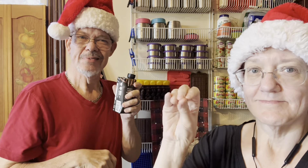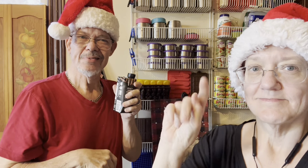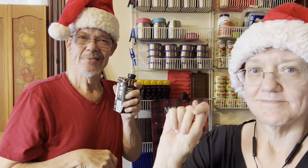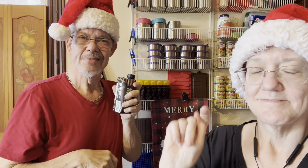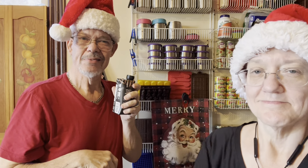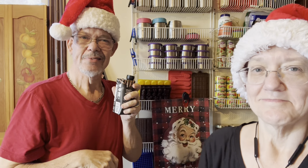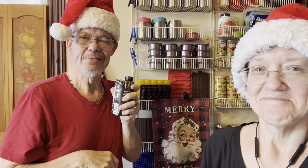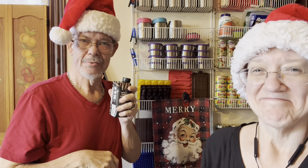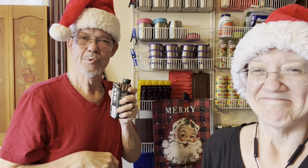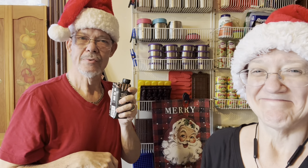Yep, all in there.